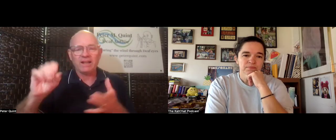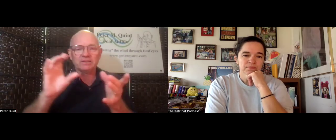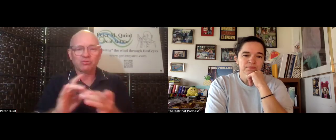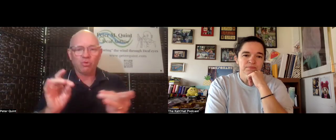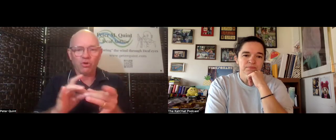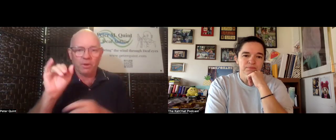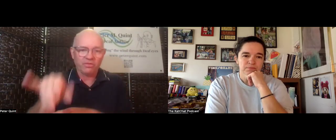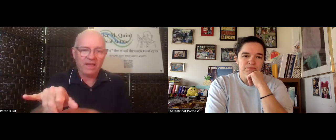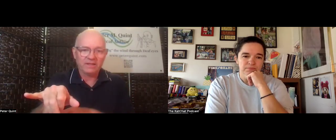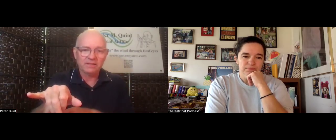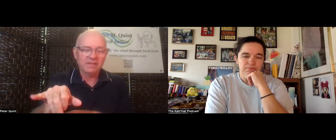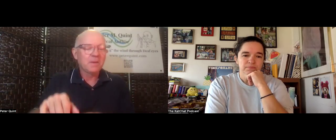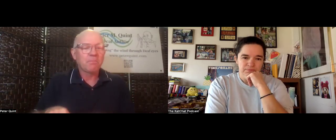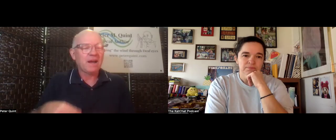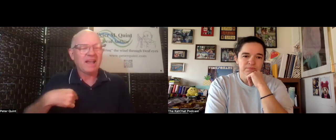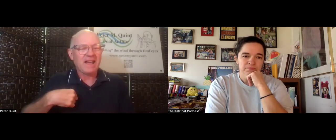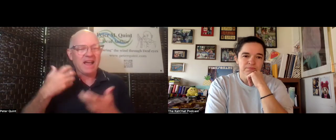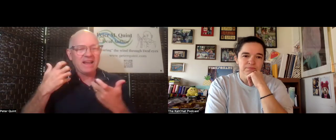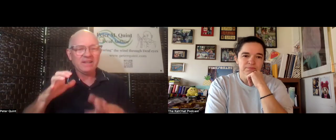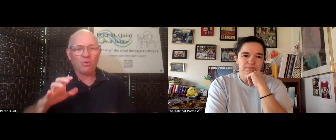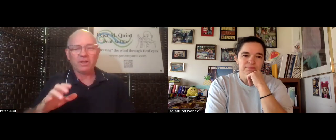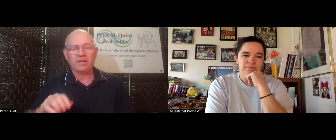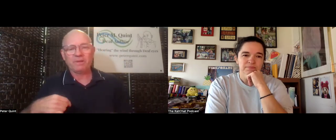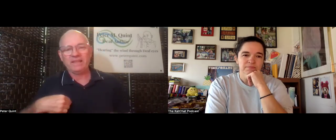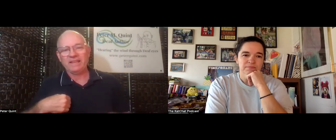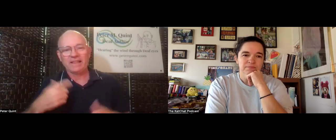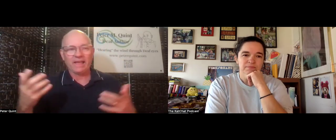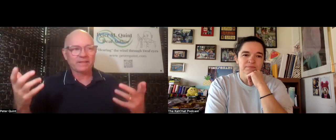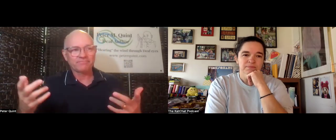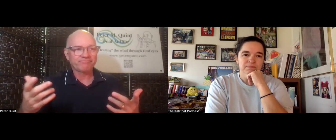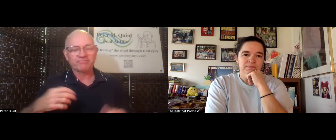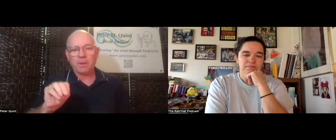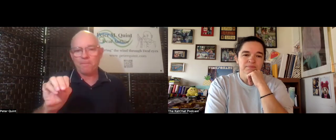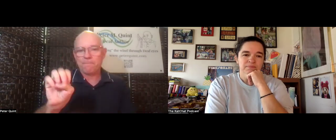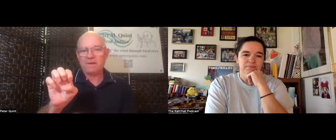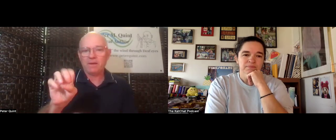should write a story about that. But I didn't want it to be like